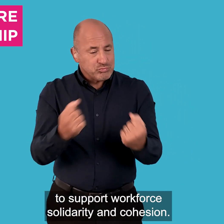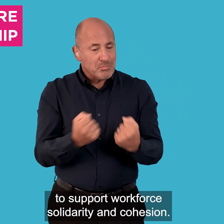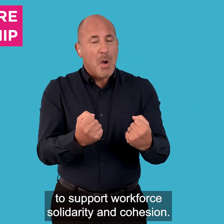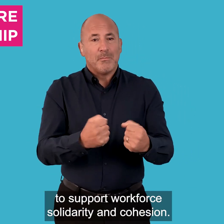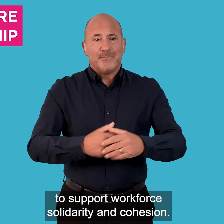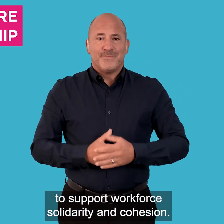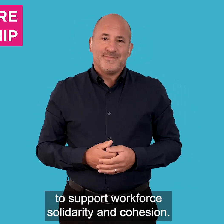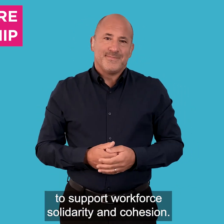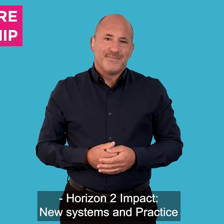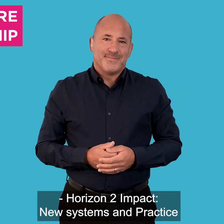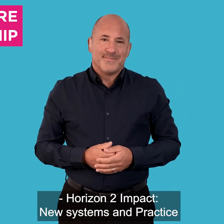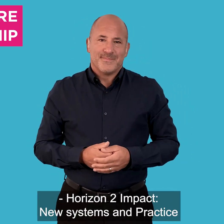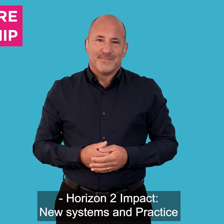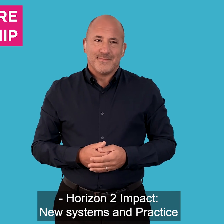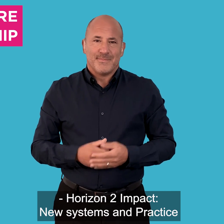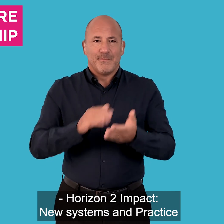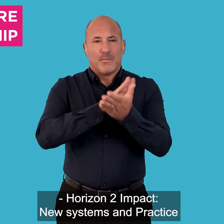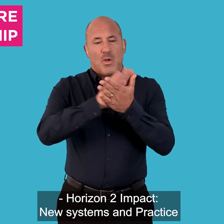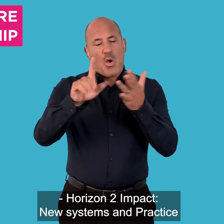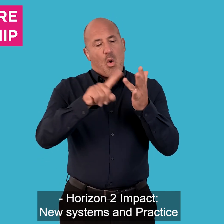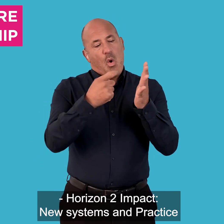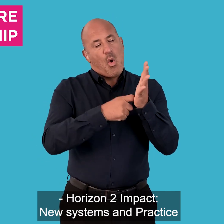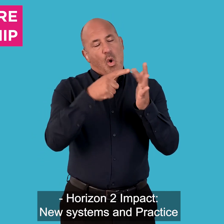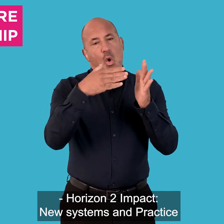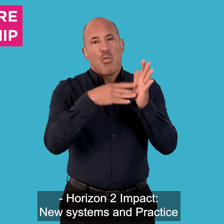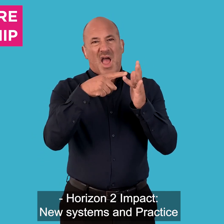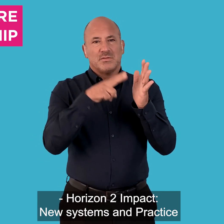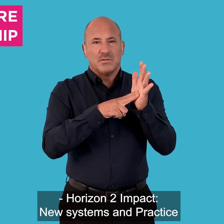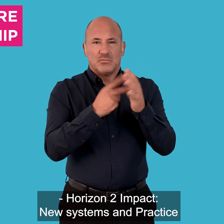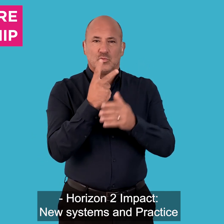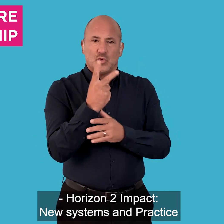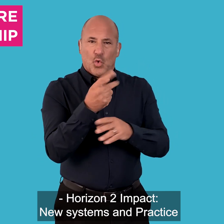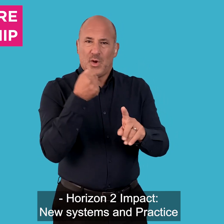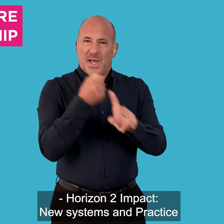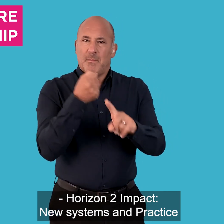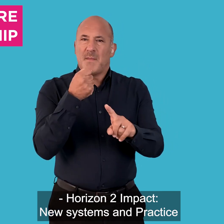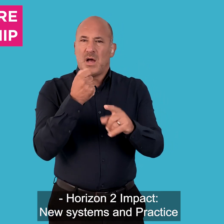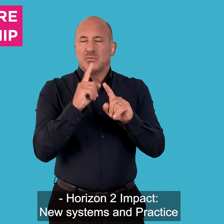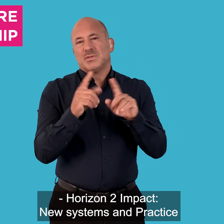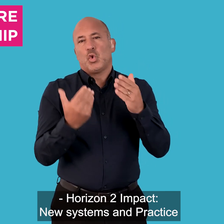support workforce solidarity and cohesion. Horizon 2 Impact, New Systems and